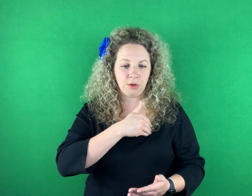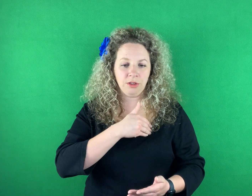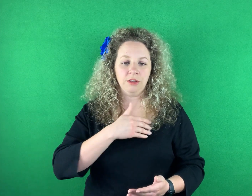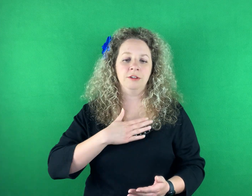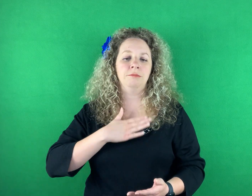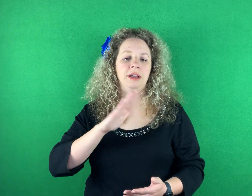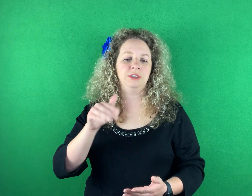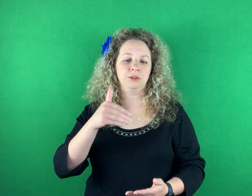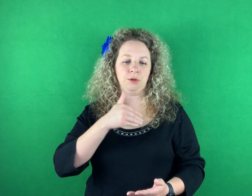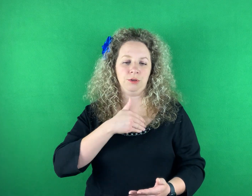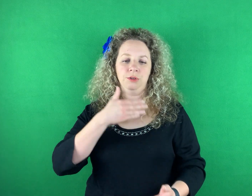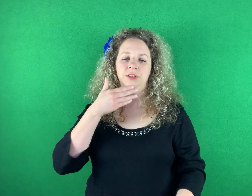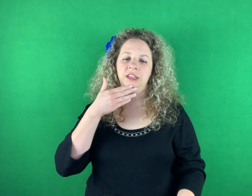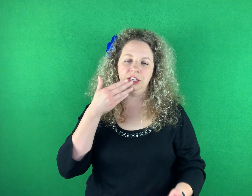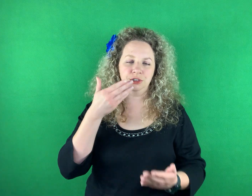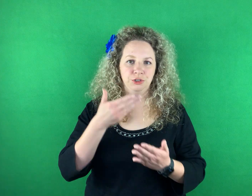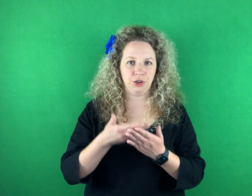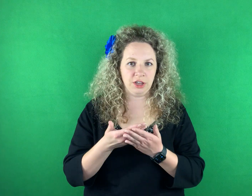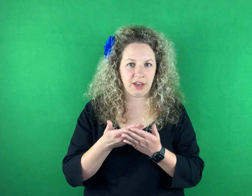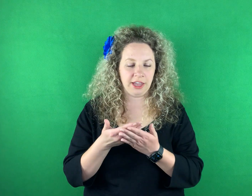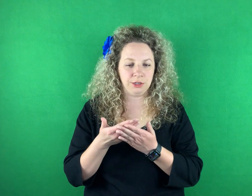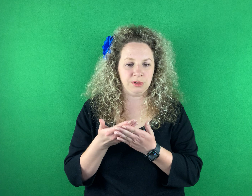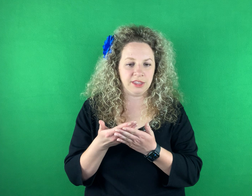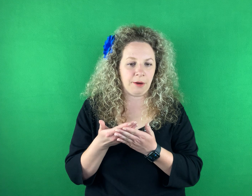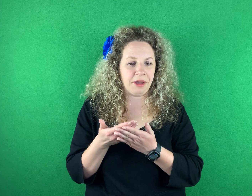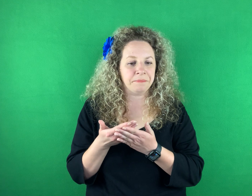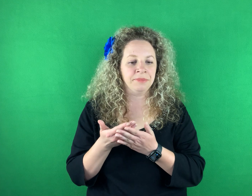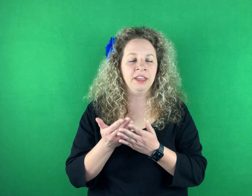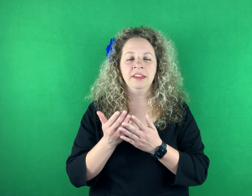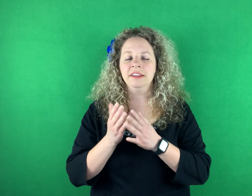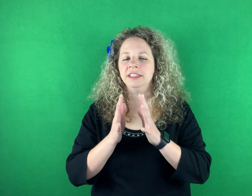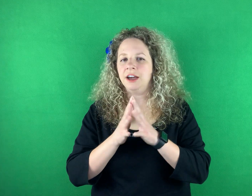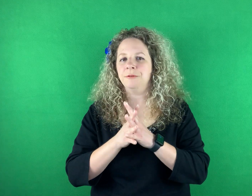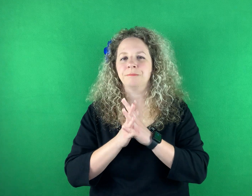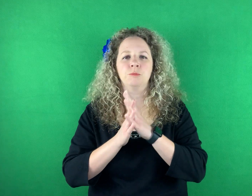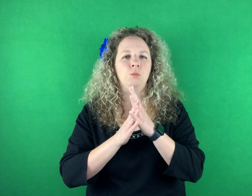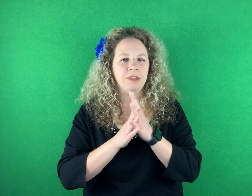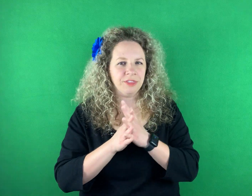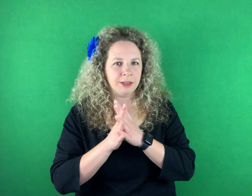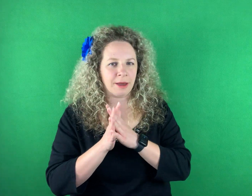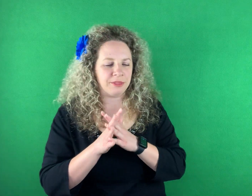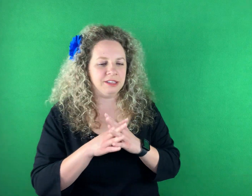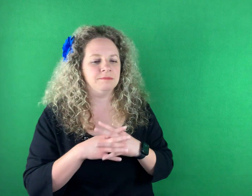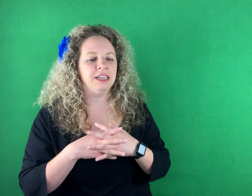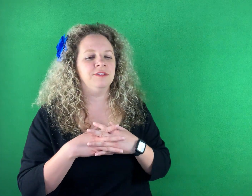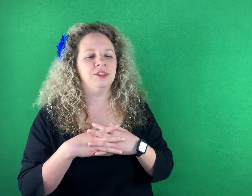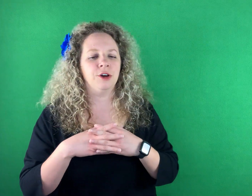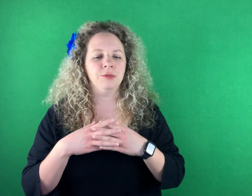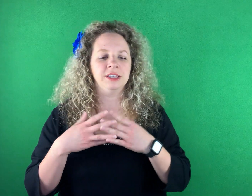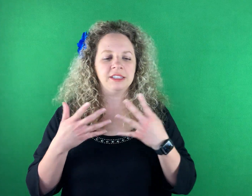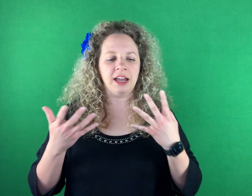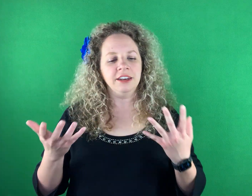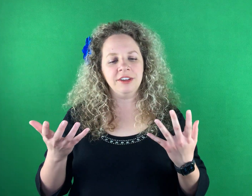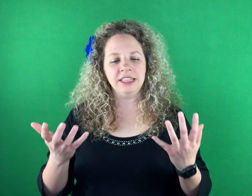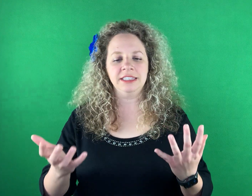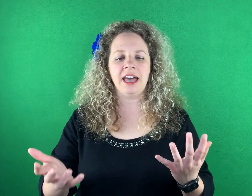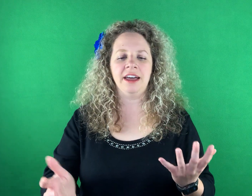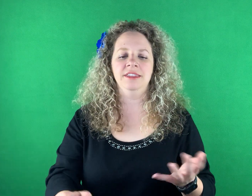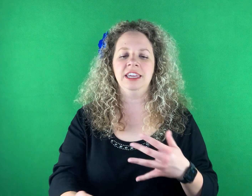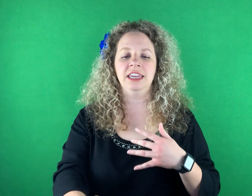soul is good. I could do it that way. Now, one thing about this, even though this kind of hints at the it